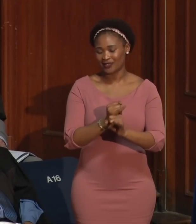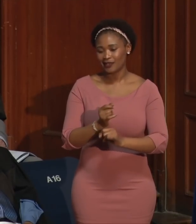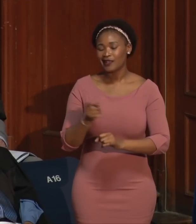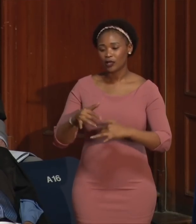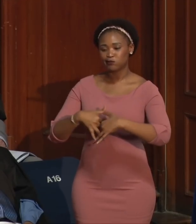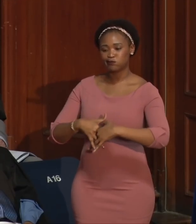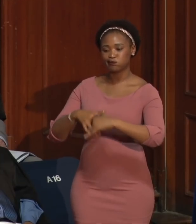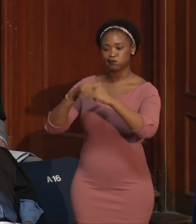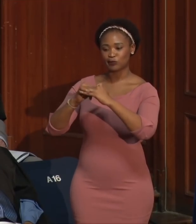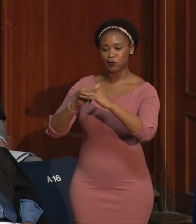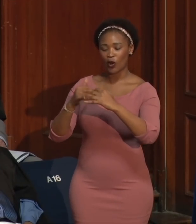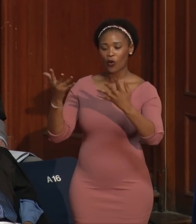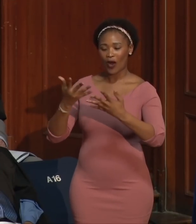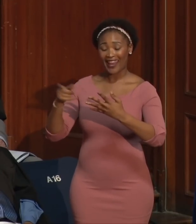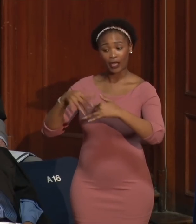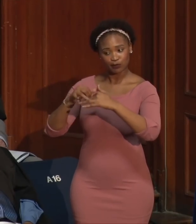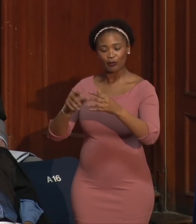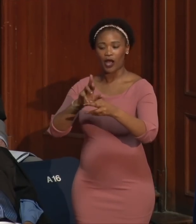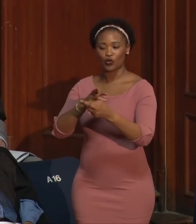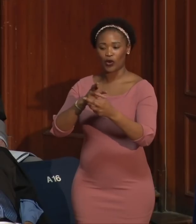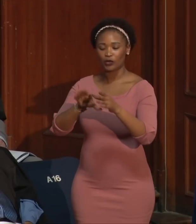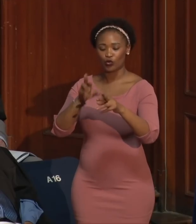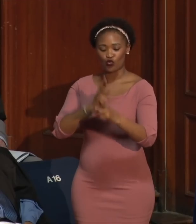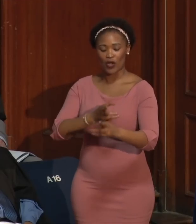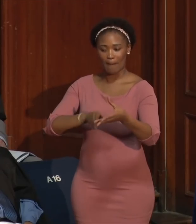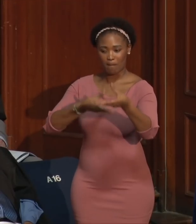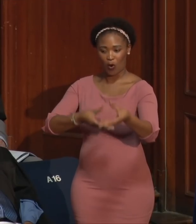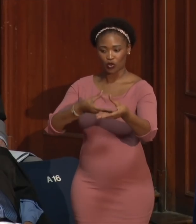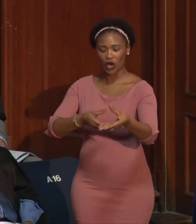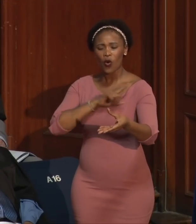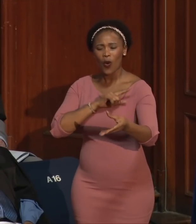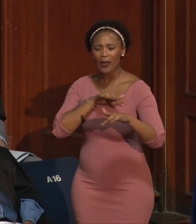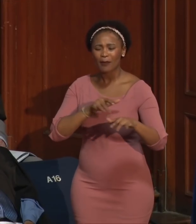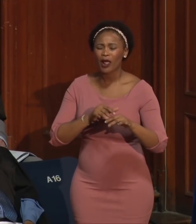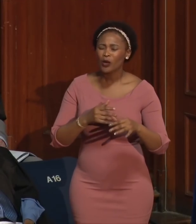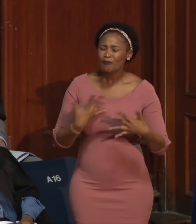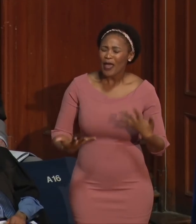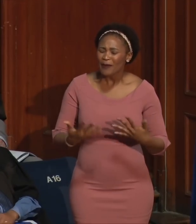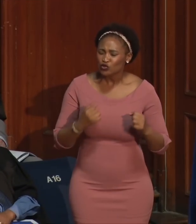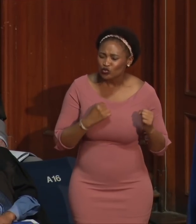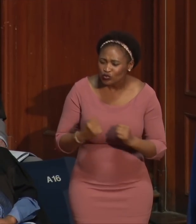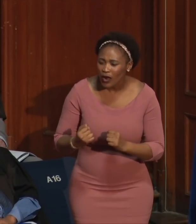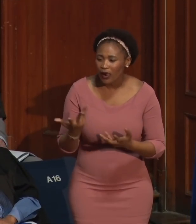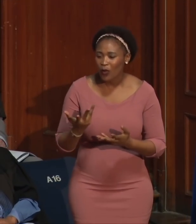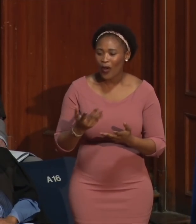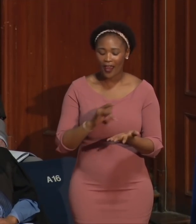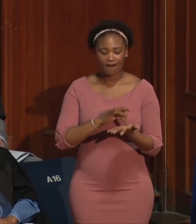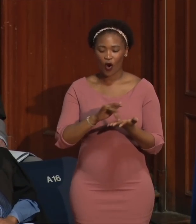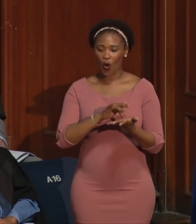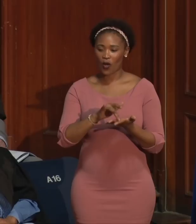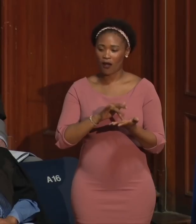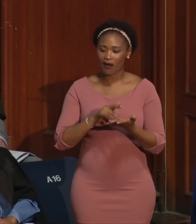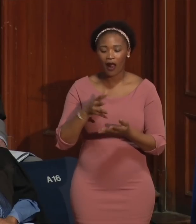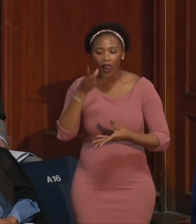McKinsey Lions Go Digital report as a striking innovation in mobile learning. She's also a partner at the private equity